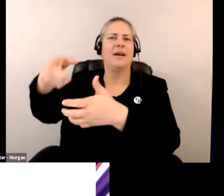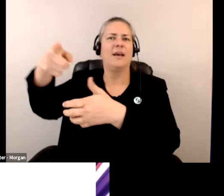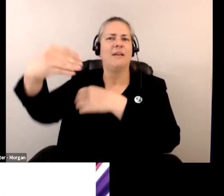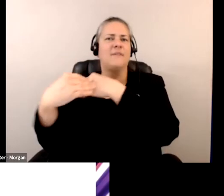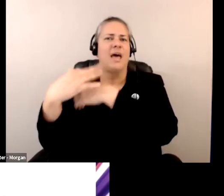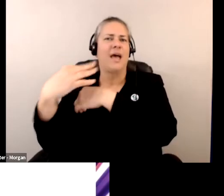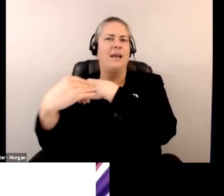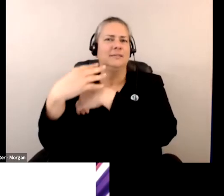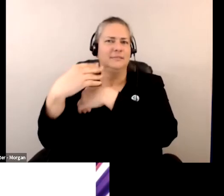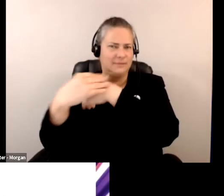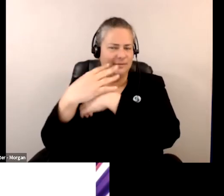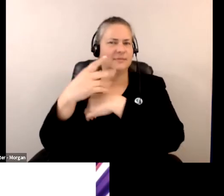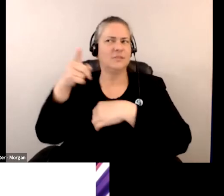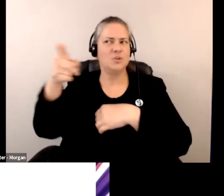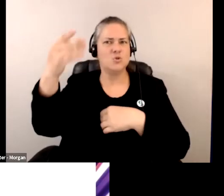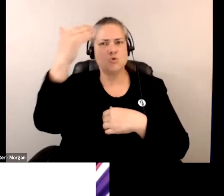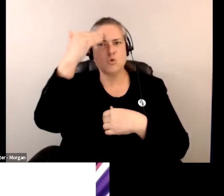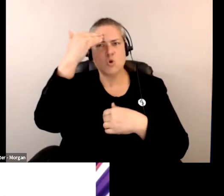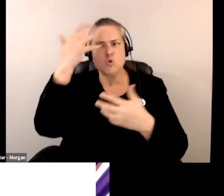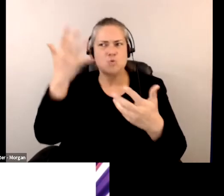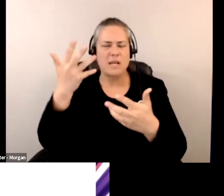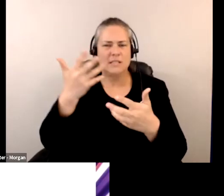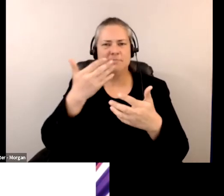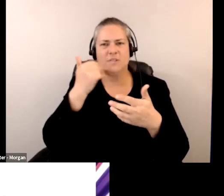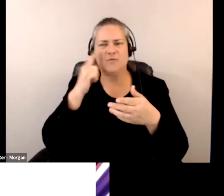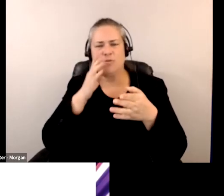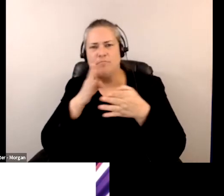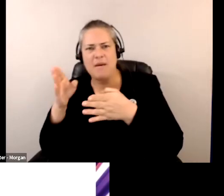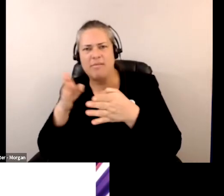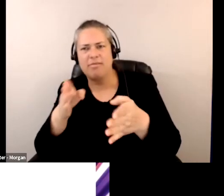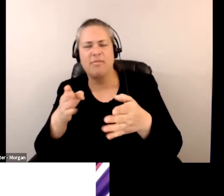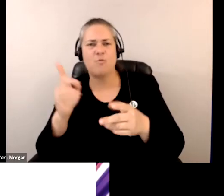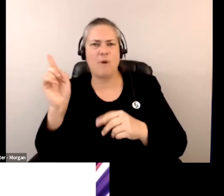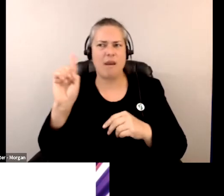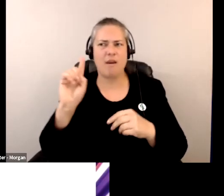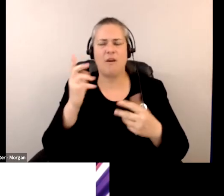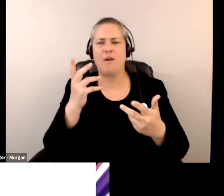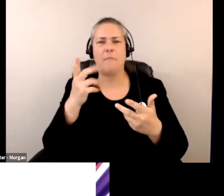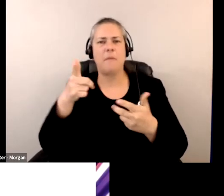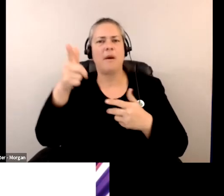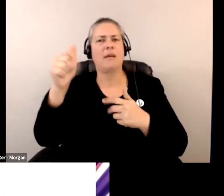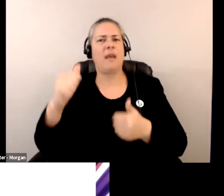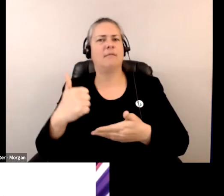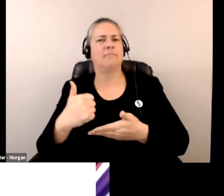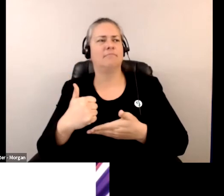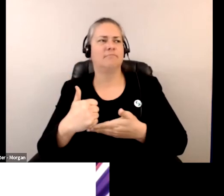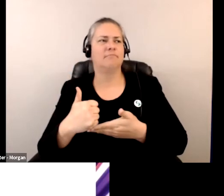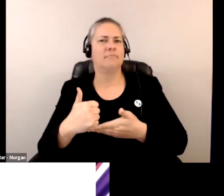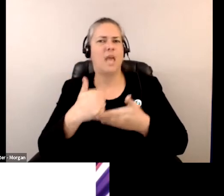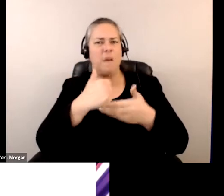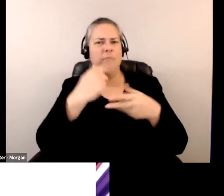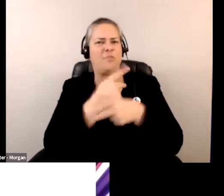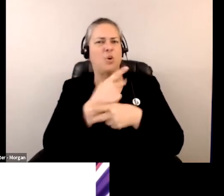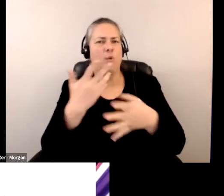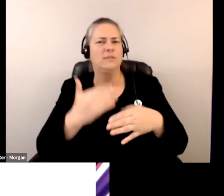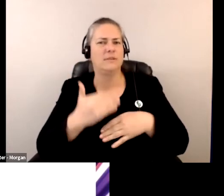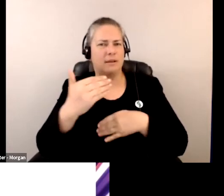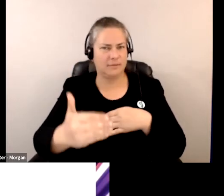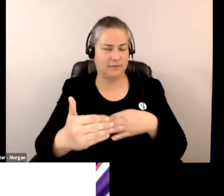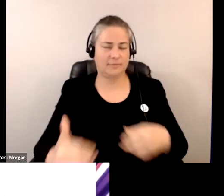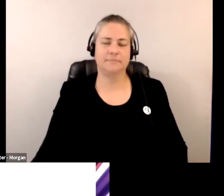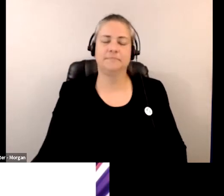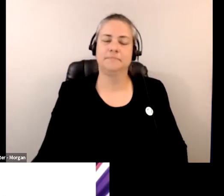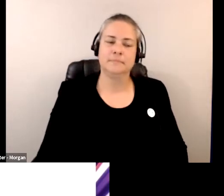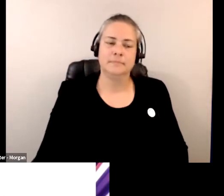enough of the path that they've trod so far, they might be well positioned to help them figure out the next steps. We were